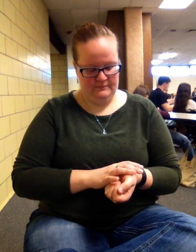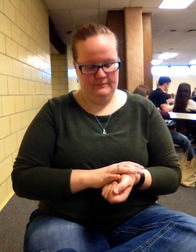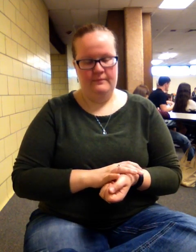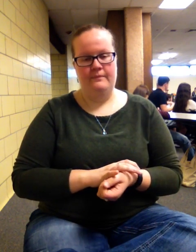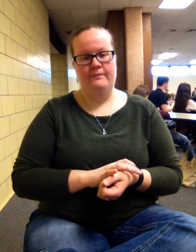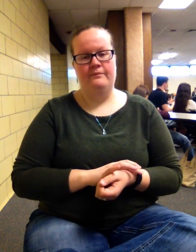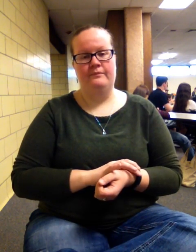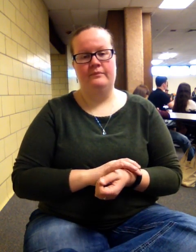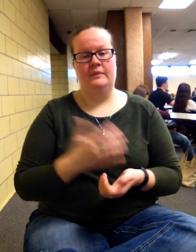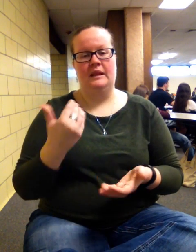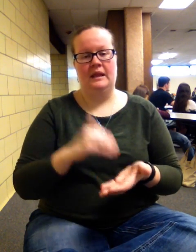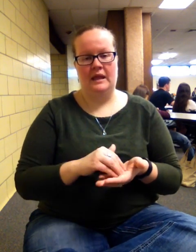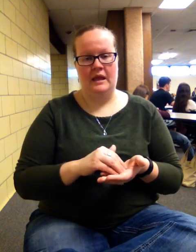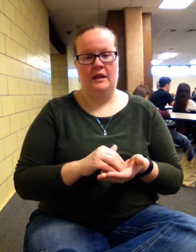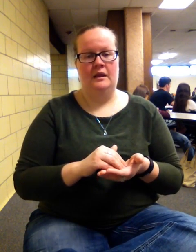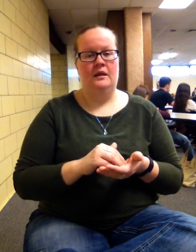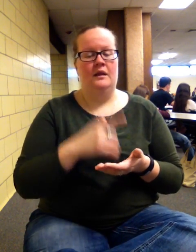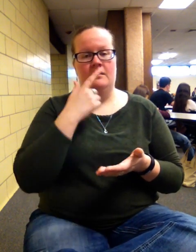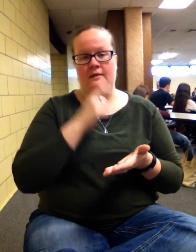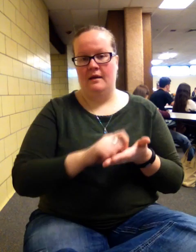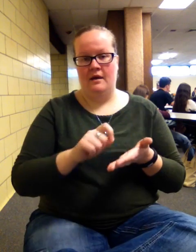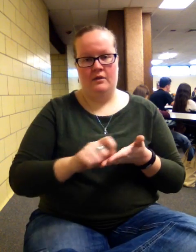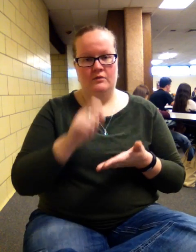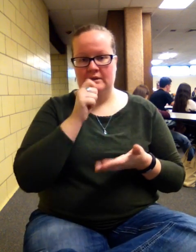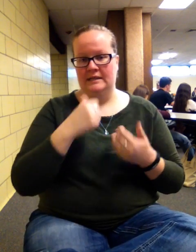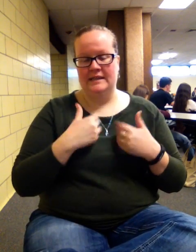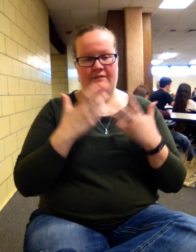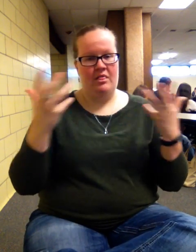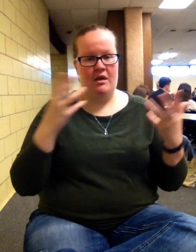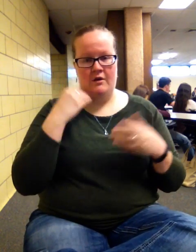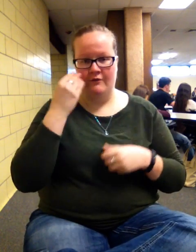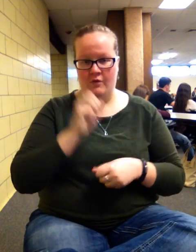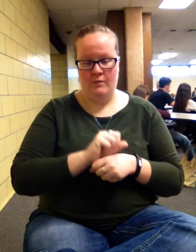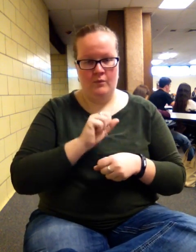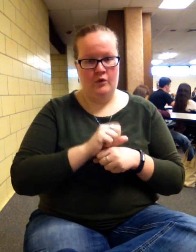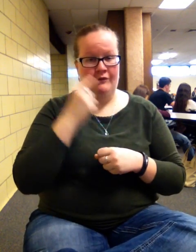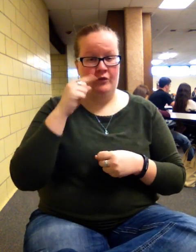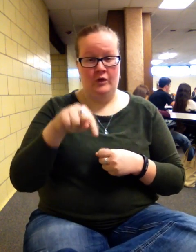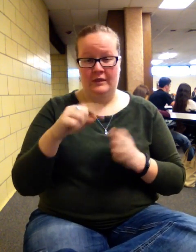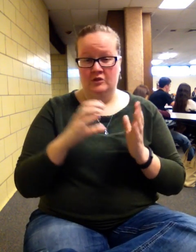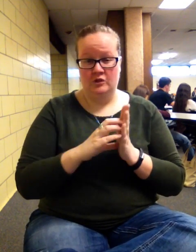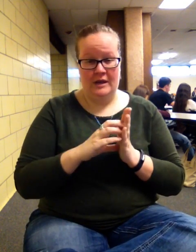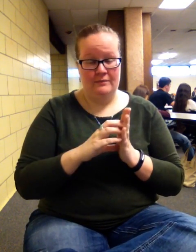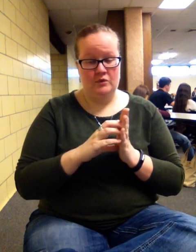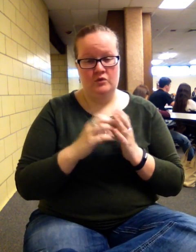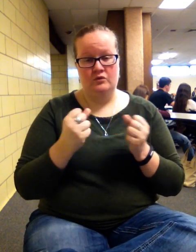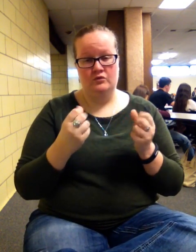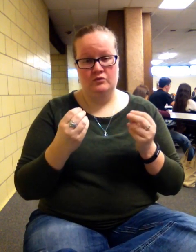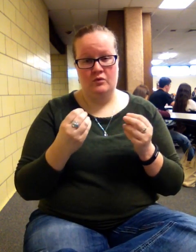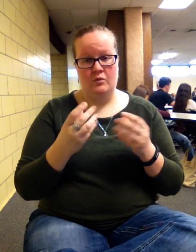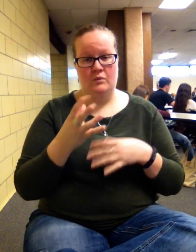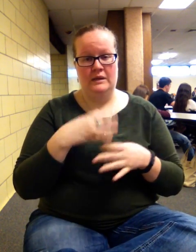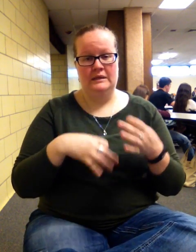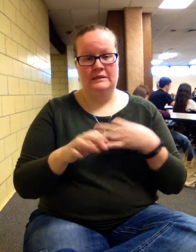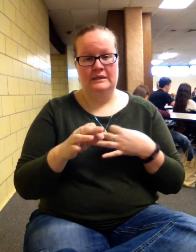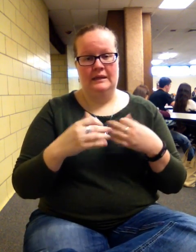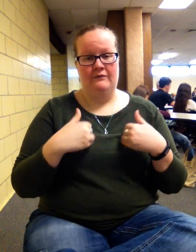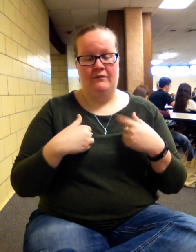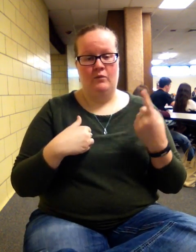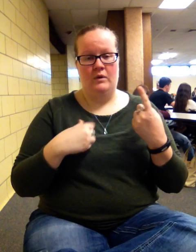Once again, the author doesn't have a whole lot of homework for this chapter, so instead of having one of those discussion boards